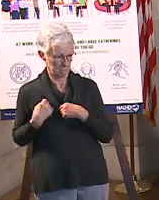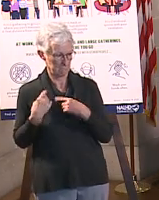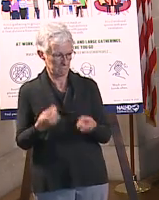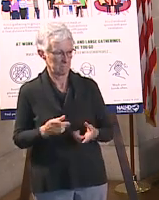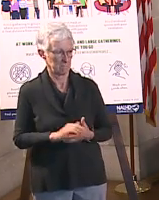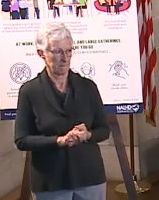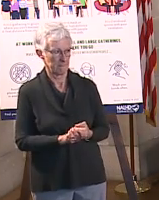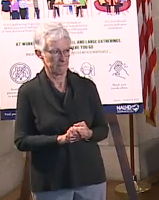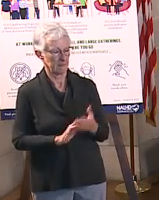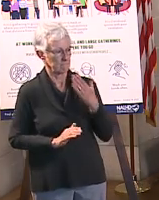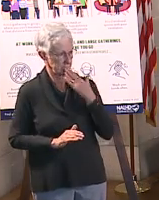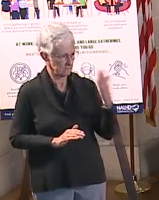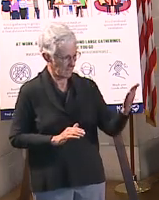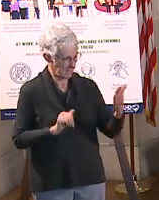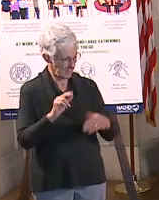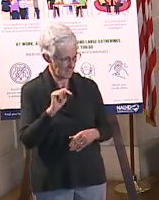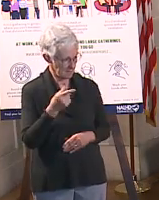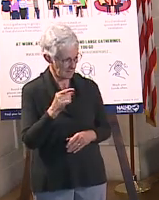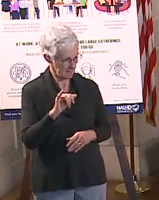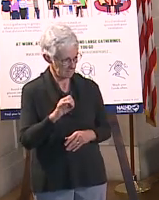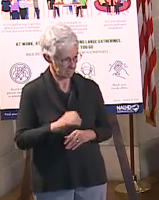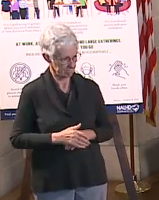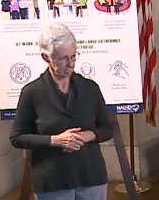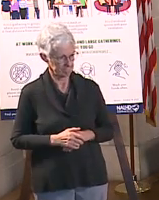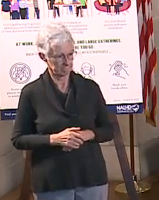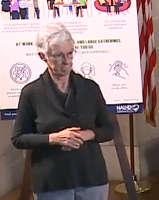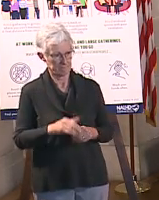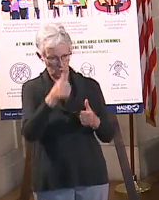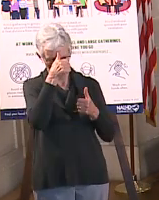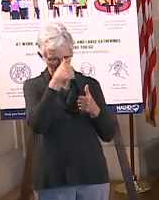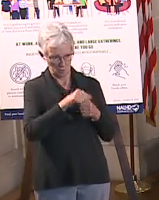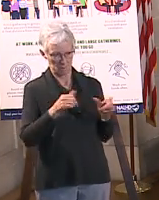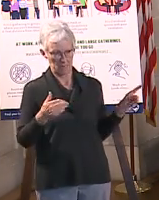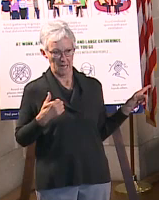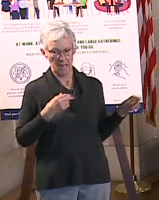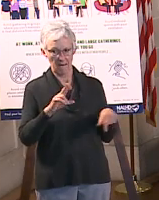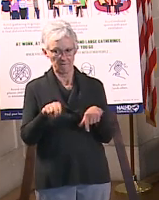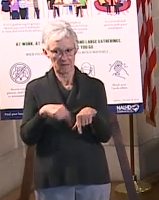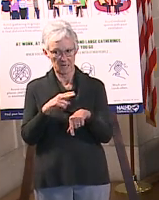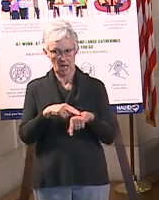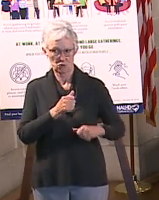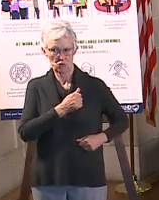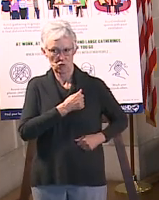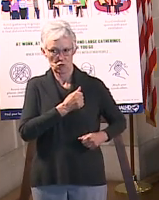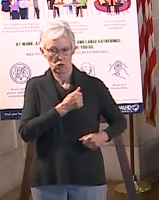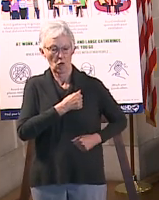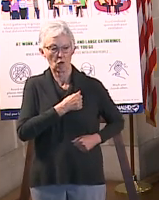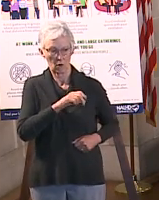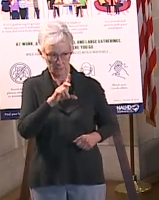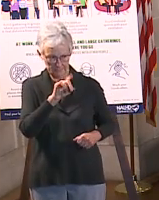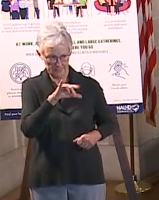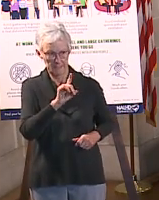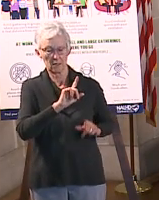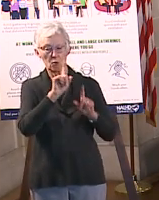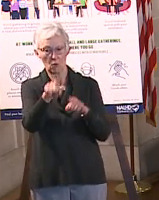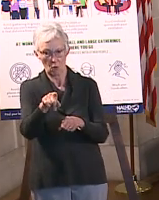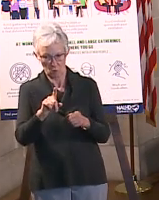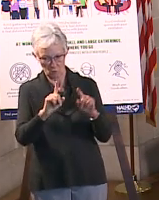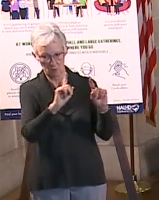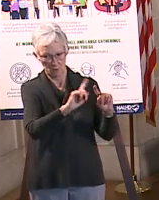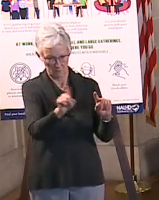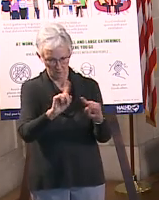Thank you, Angie, because now that you mentioned it, I remember we actually had National Guard strike teams actually go to different homeless shelters to be able to do testing at those